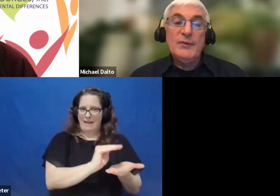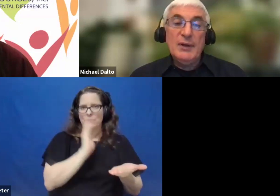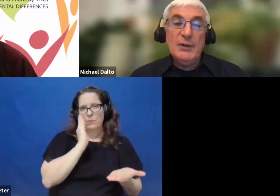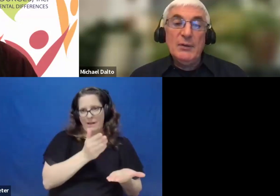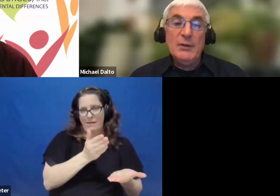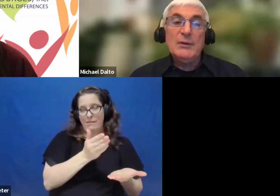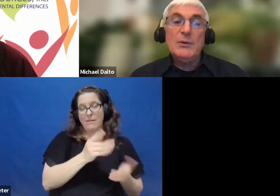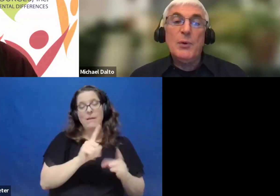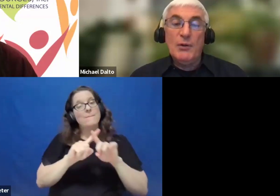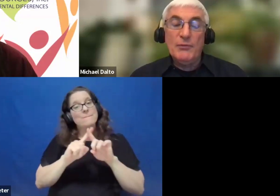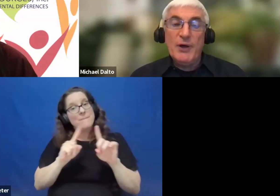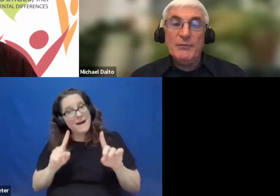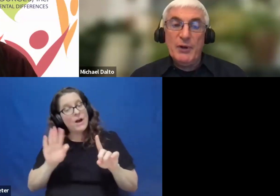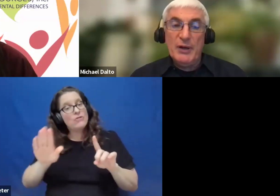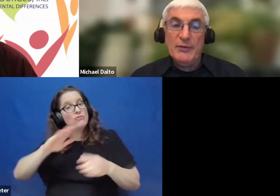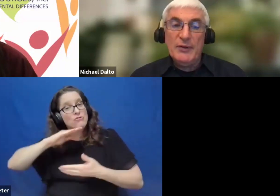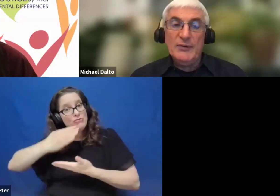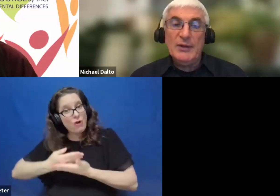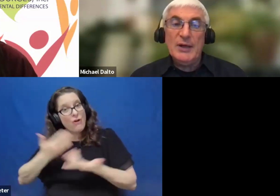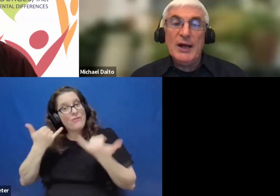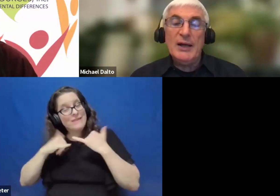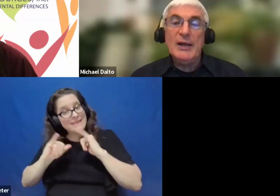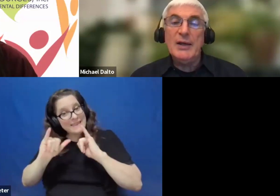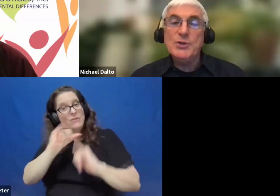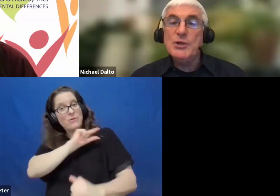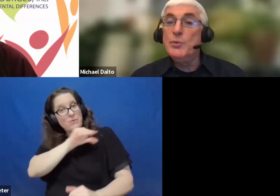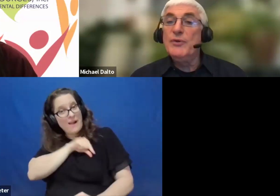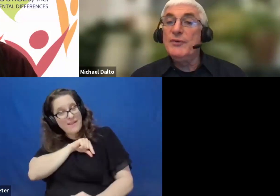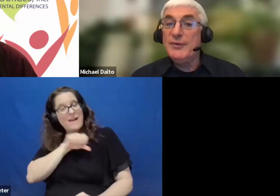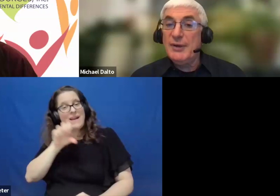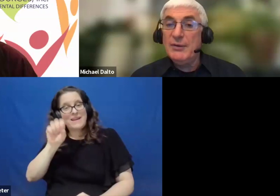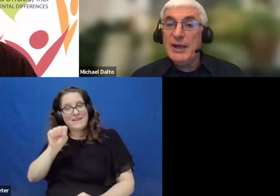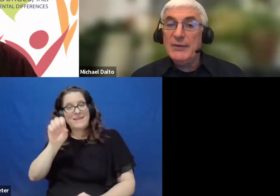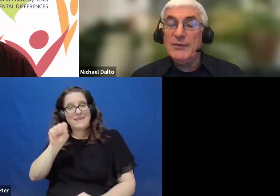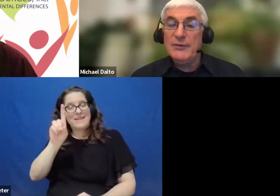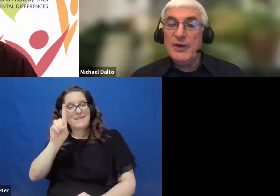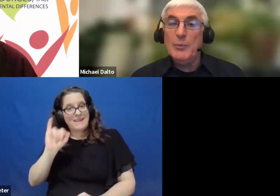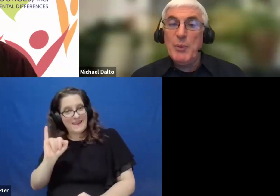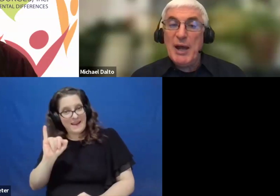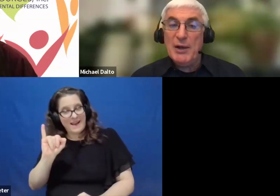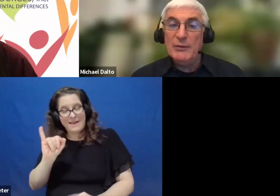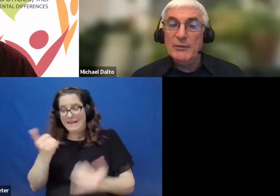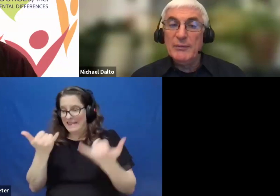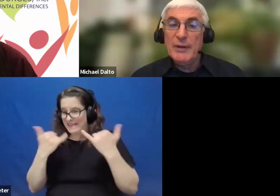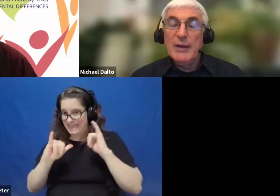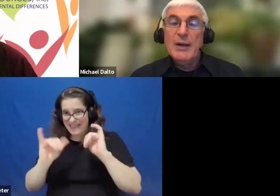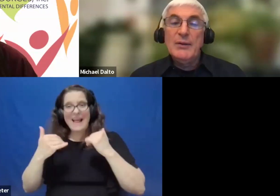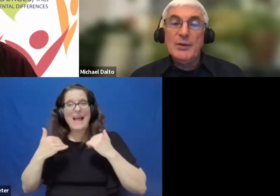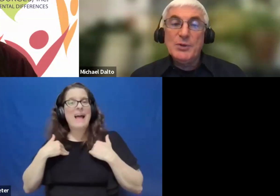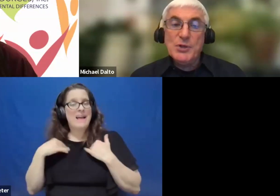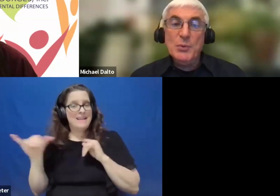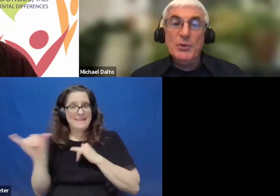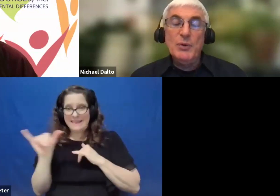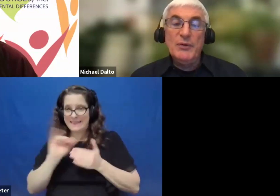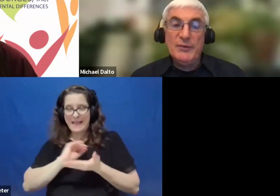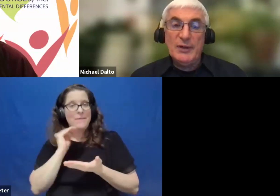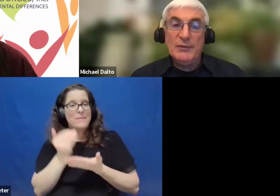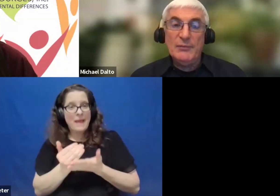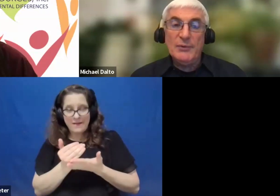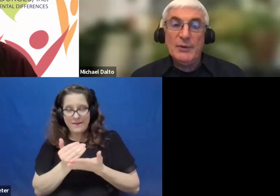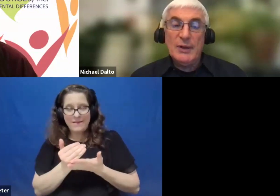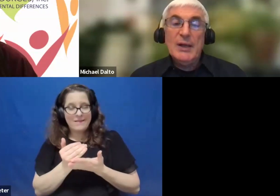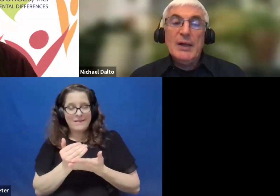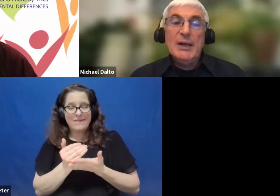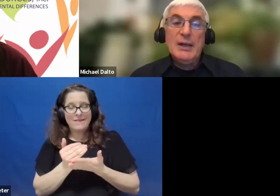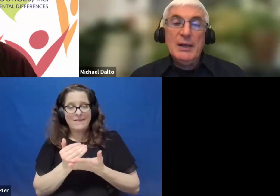would still qualify for SSDI, and she would still get the same amount that she would